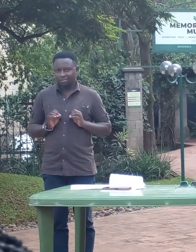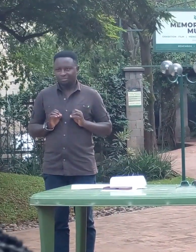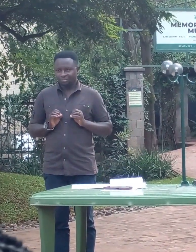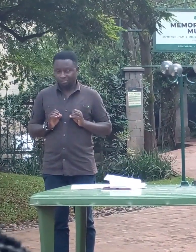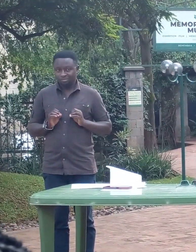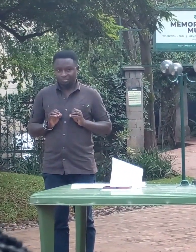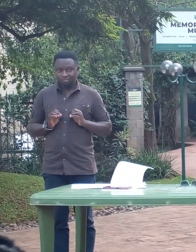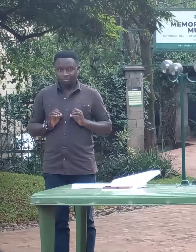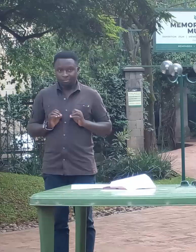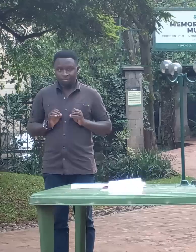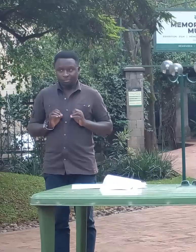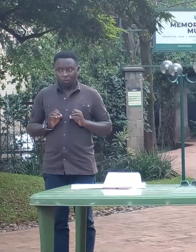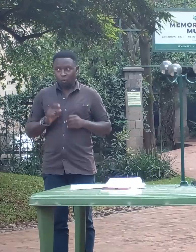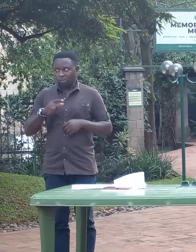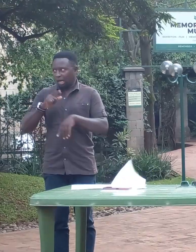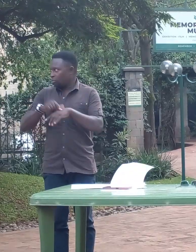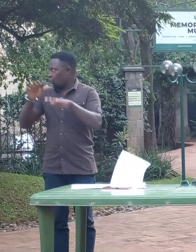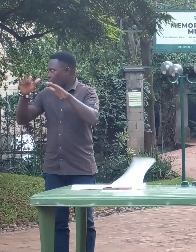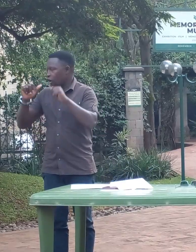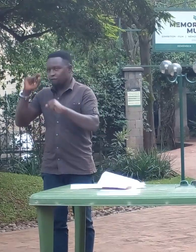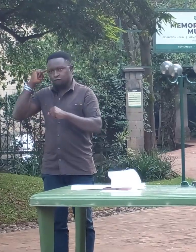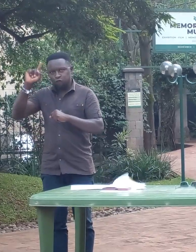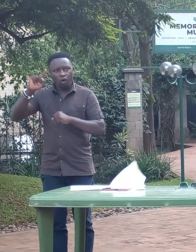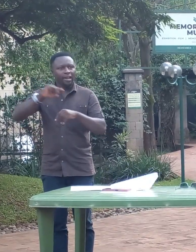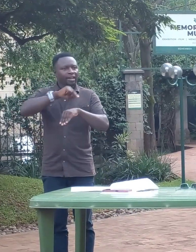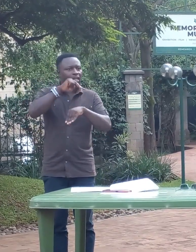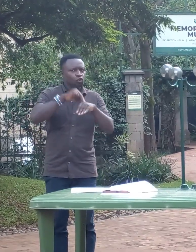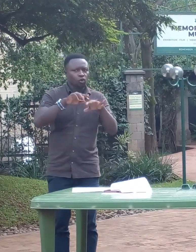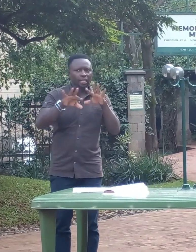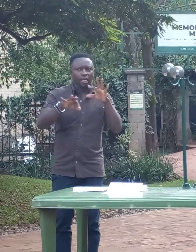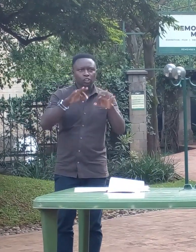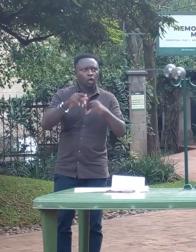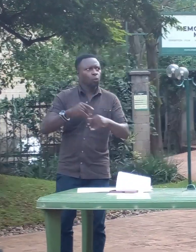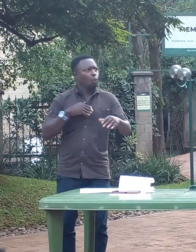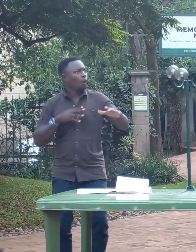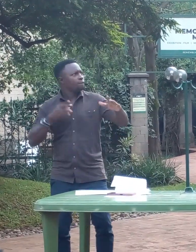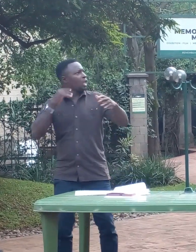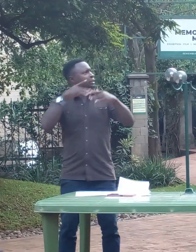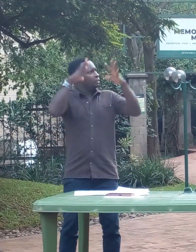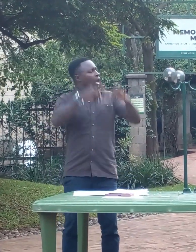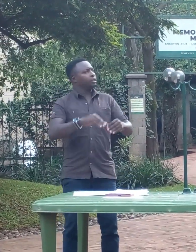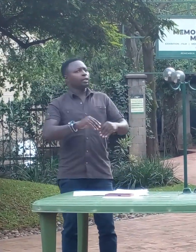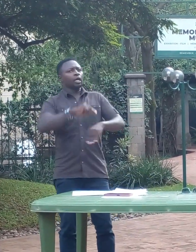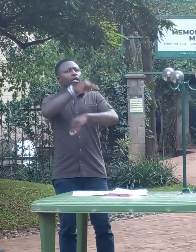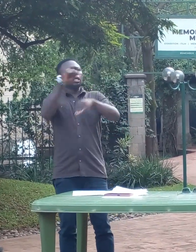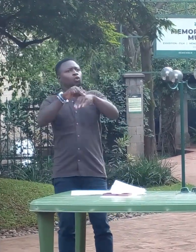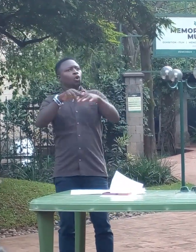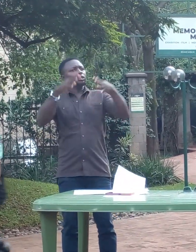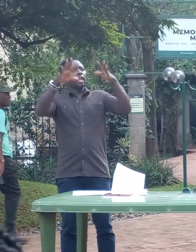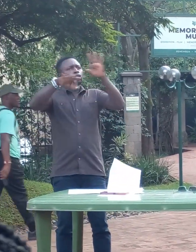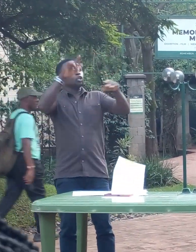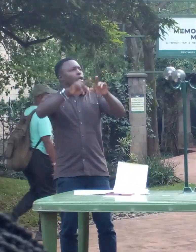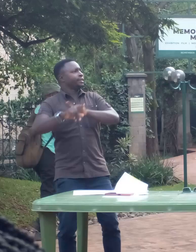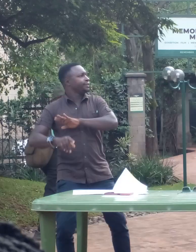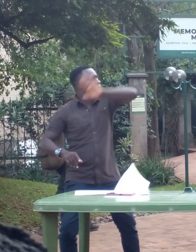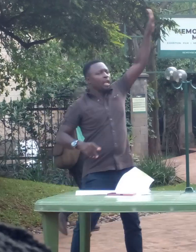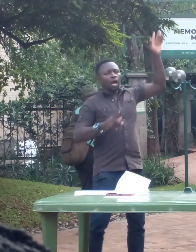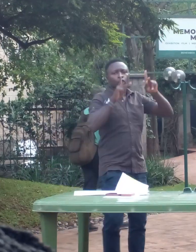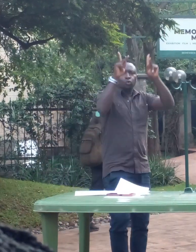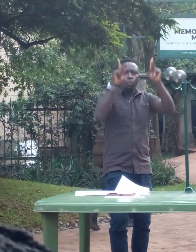it's about our name and our people also. When we call for a national selection, don't decide like the national selection